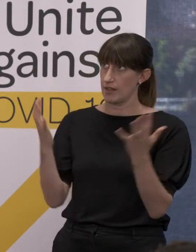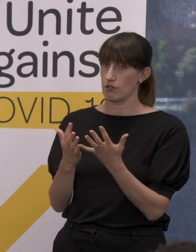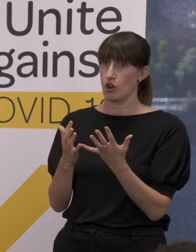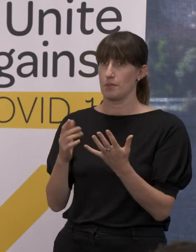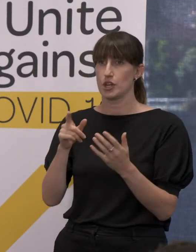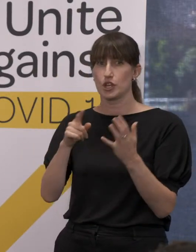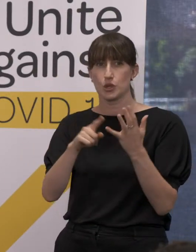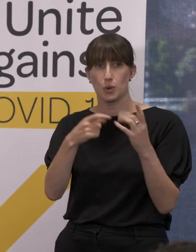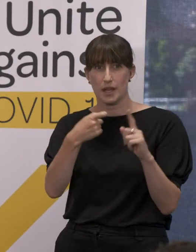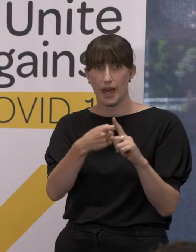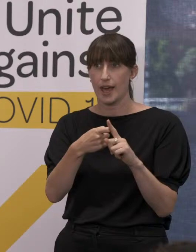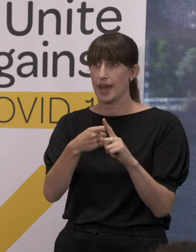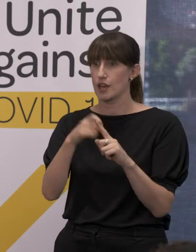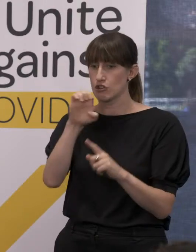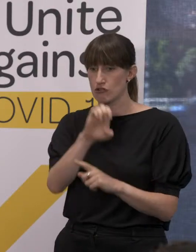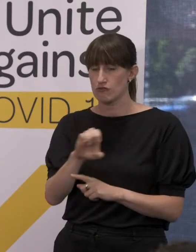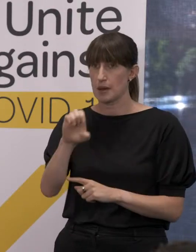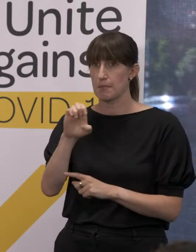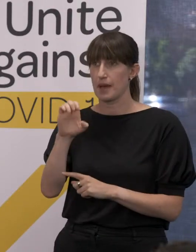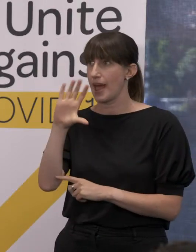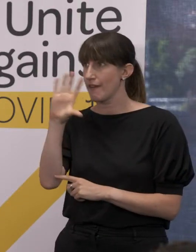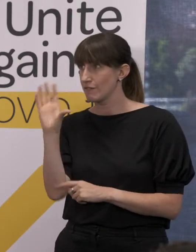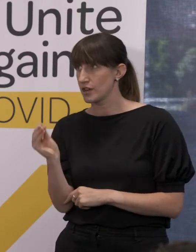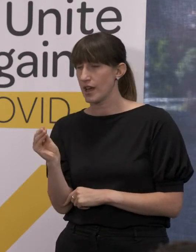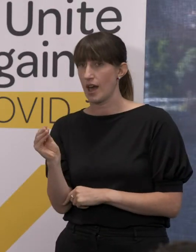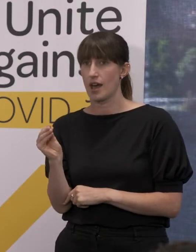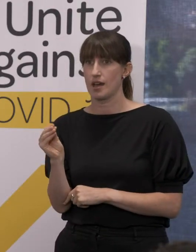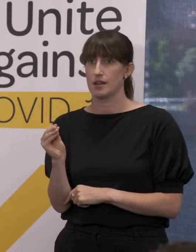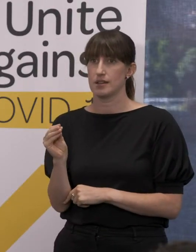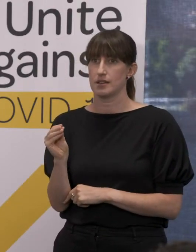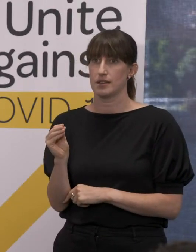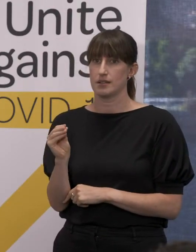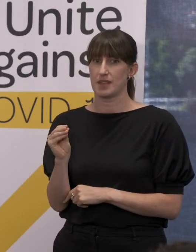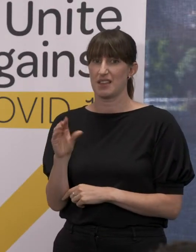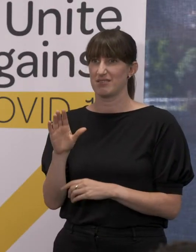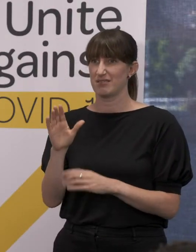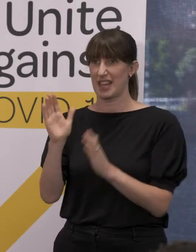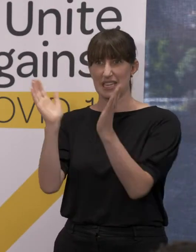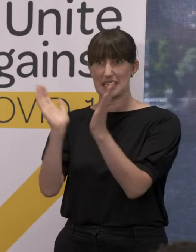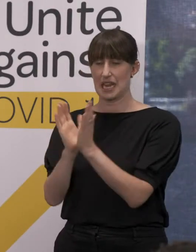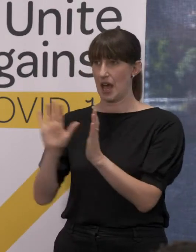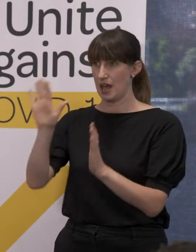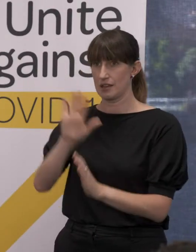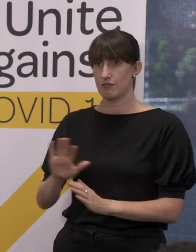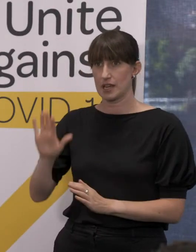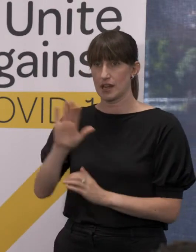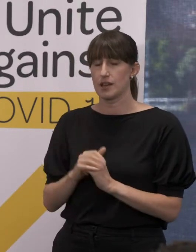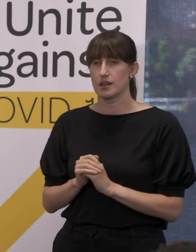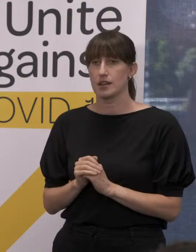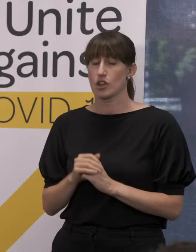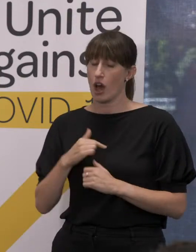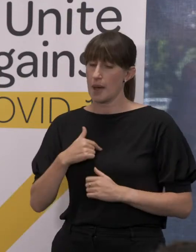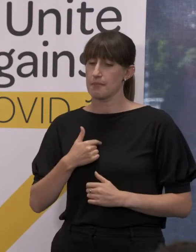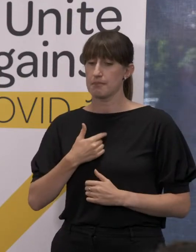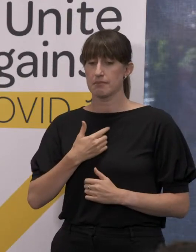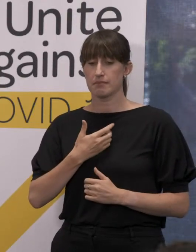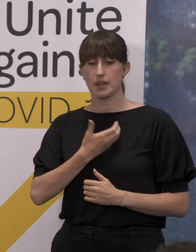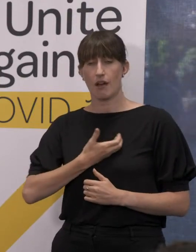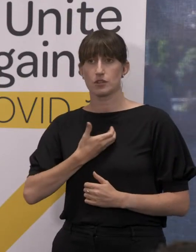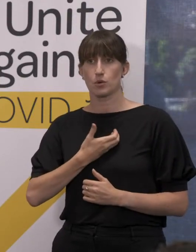the UK, Europe, Africa, and also the Indian subcontinent. So I'm comfortable that